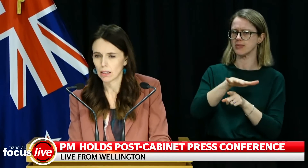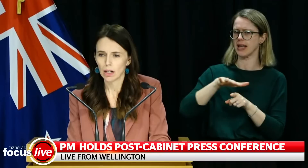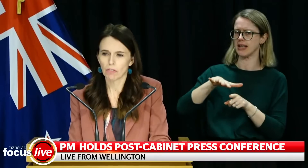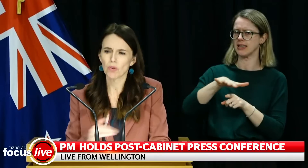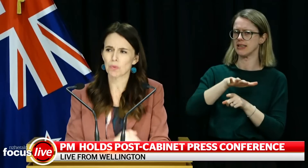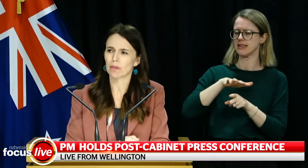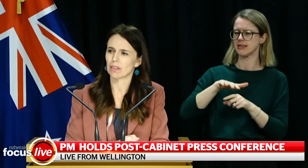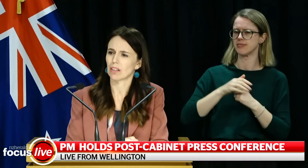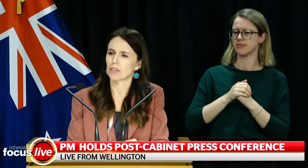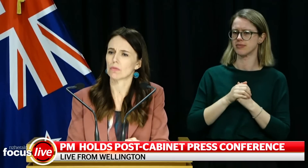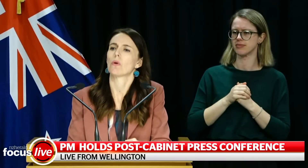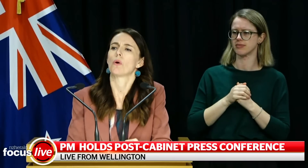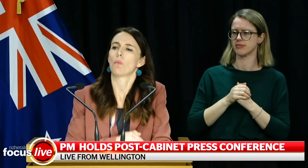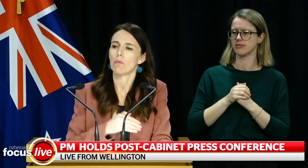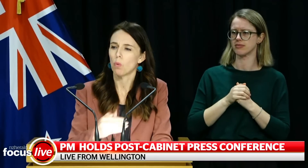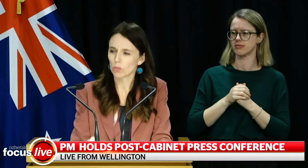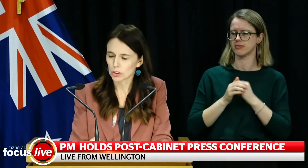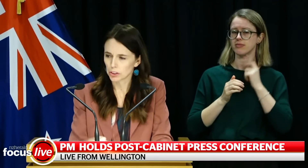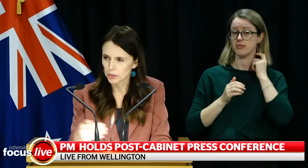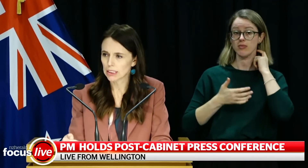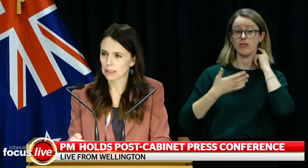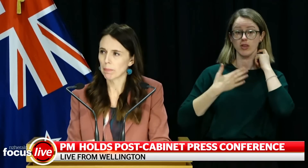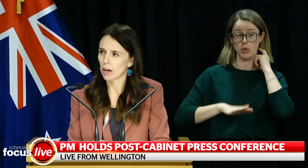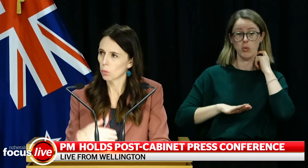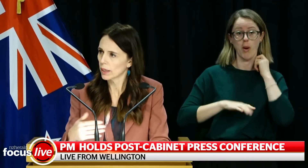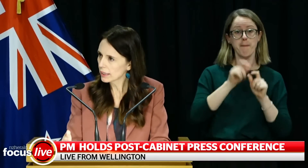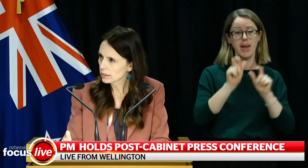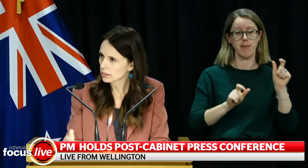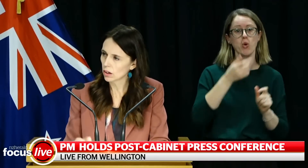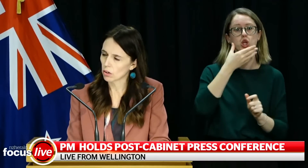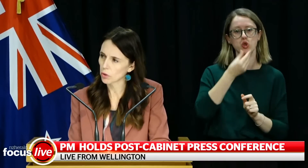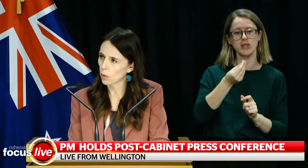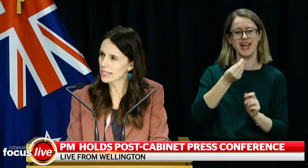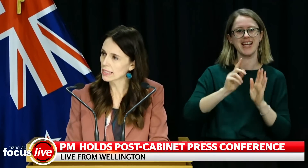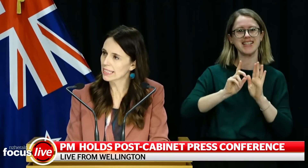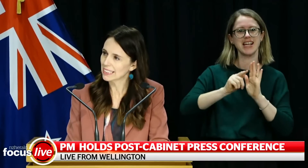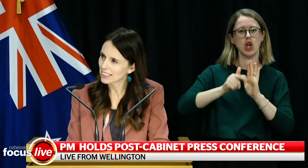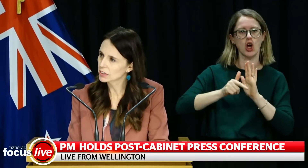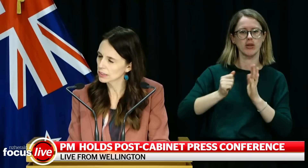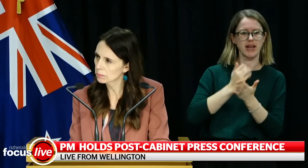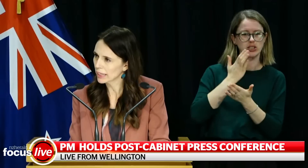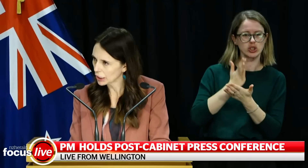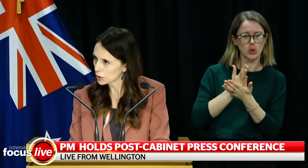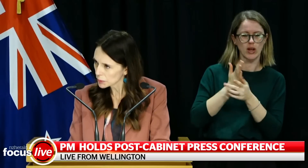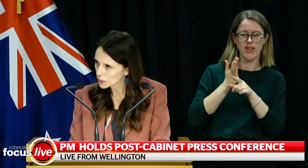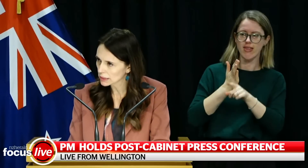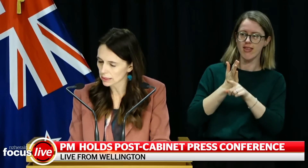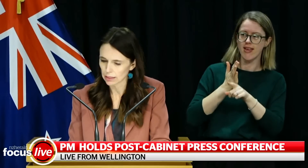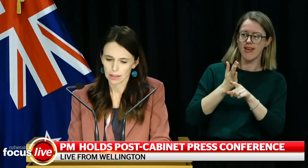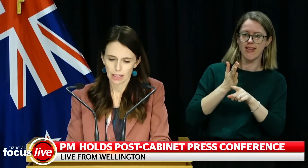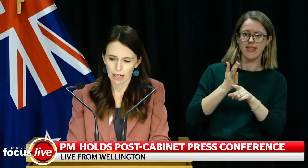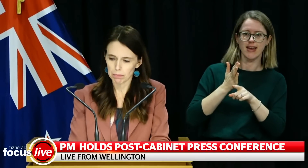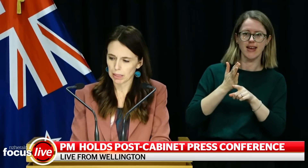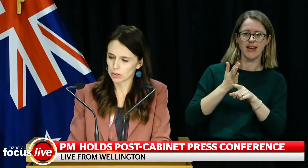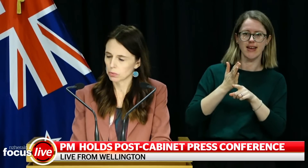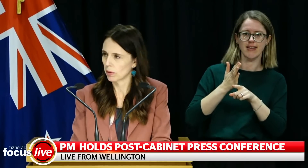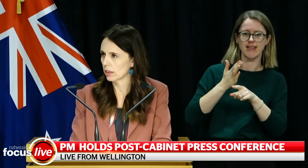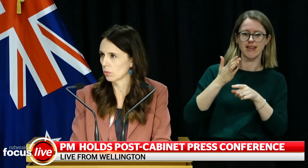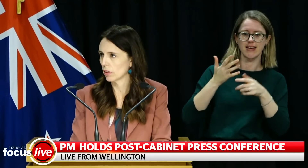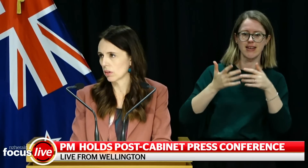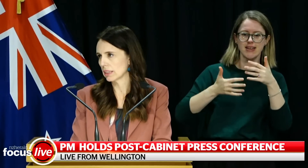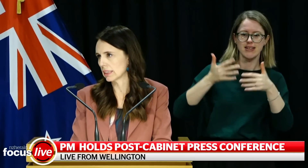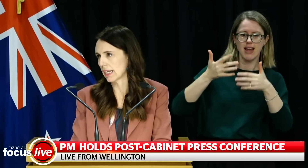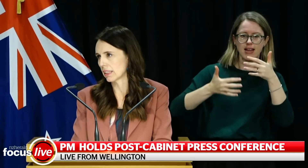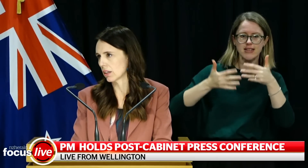space. Of course, we want users to be aware of the way that their data is being used. But